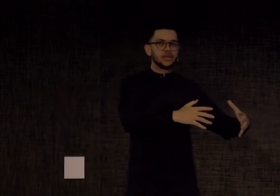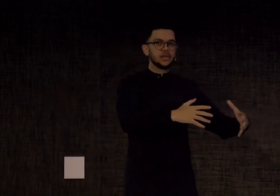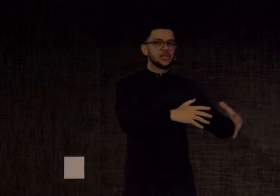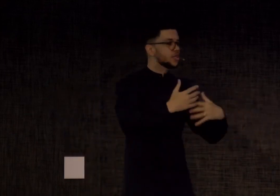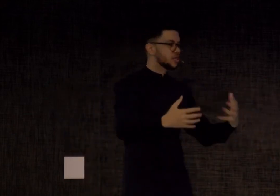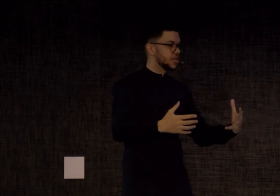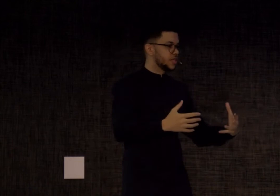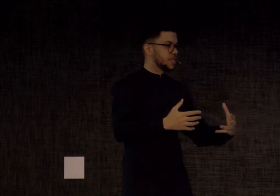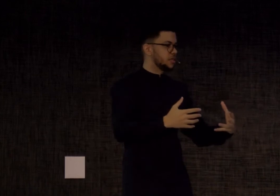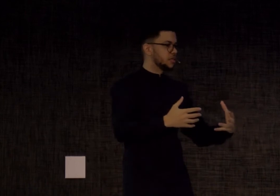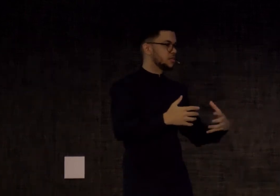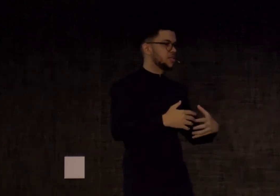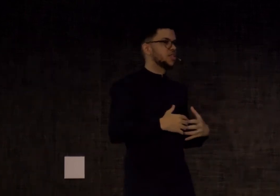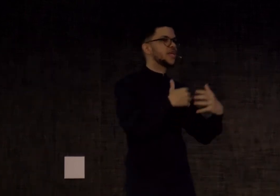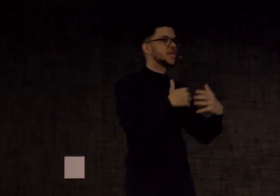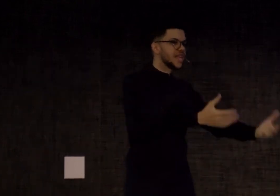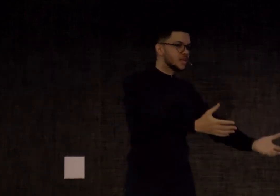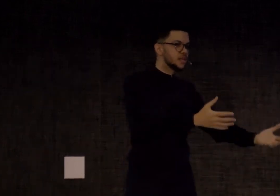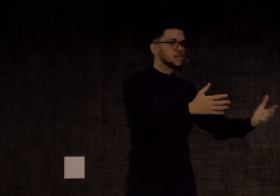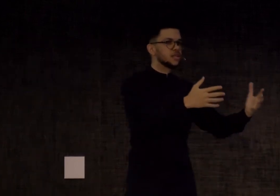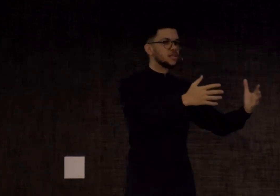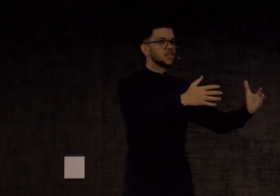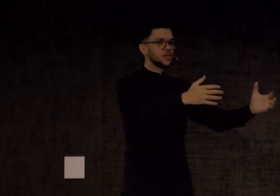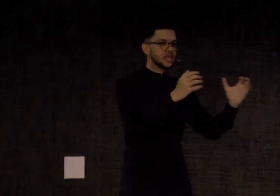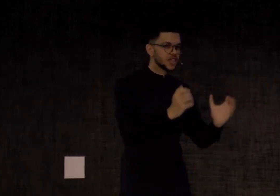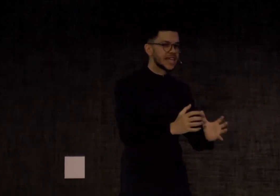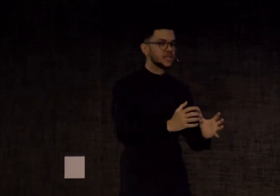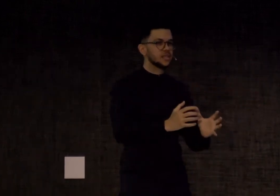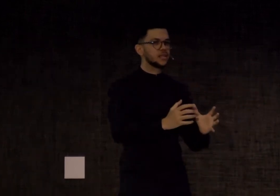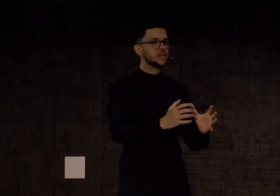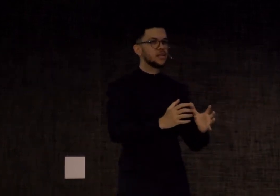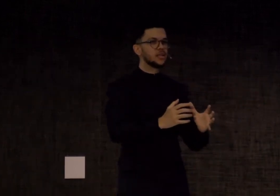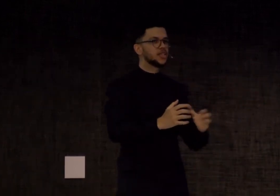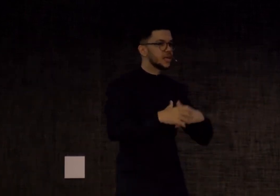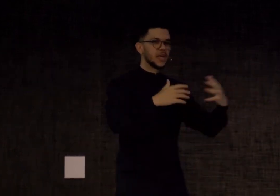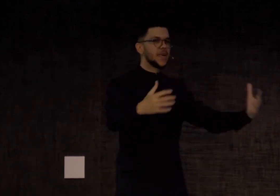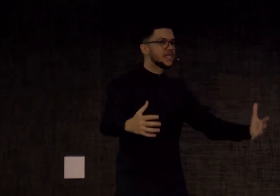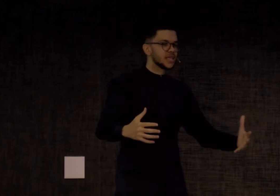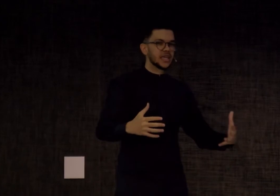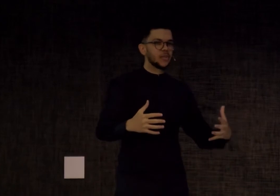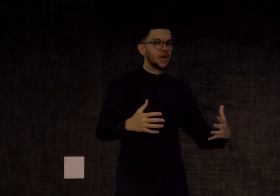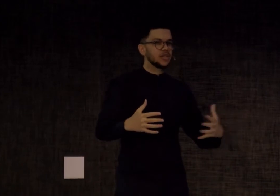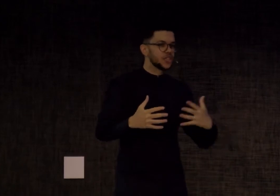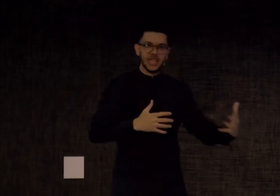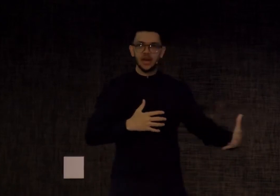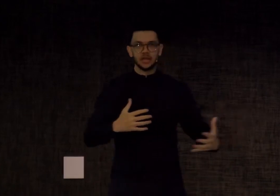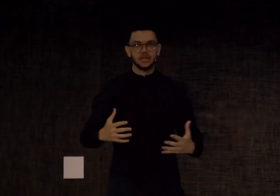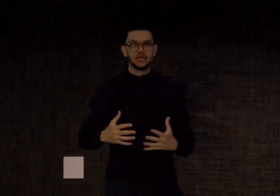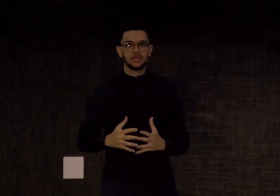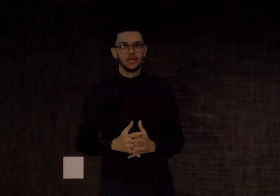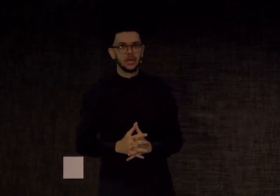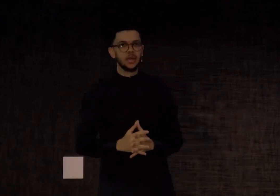about social security. Should we extend it? Should we contract it? Should there be a basic income grant? Should there